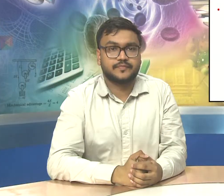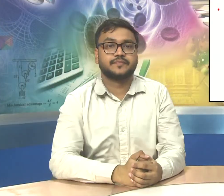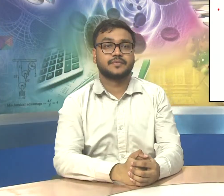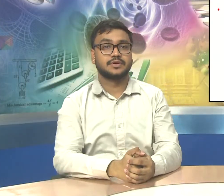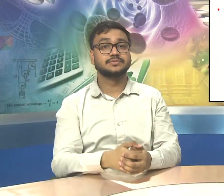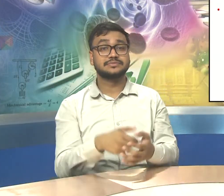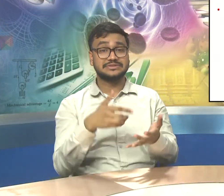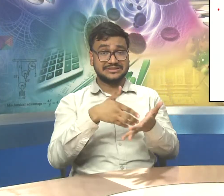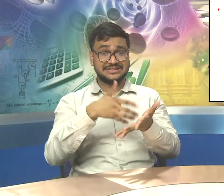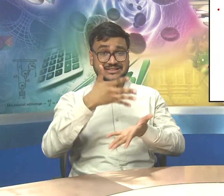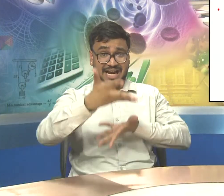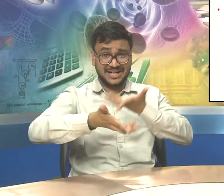because